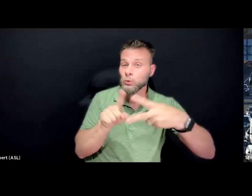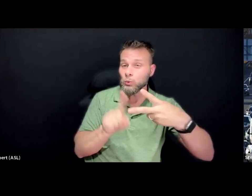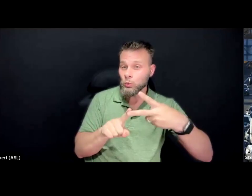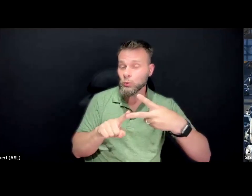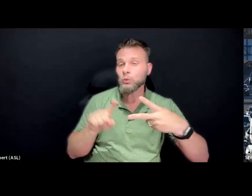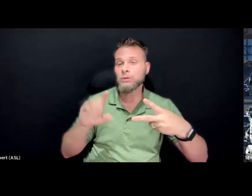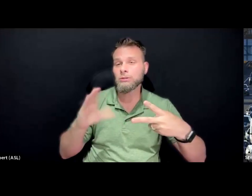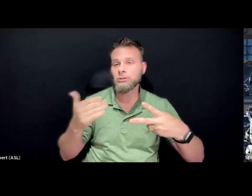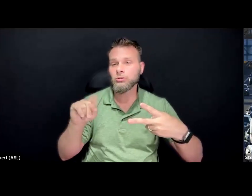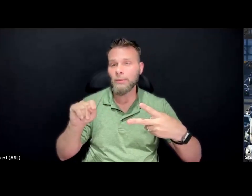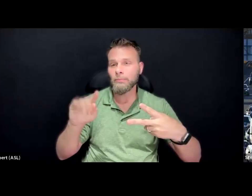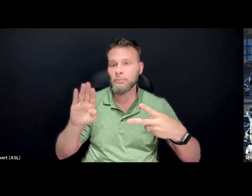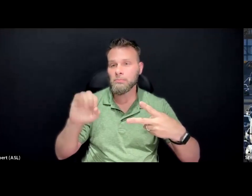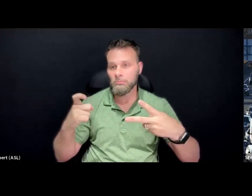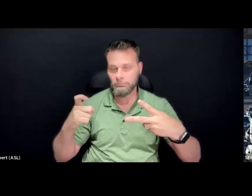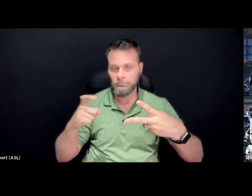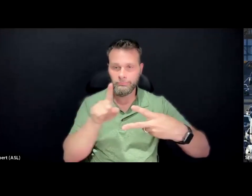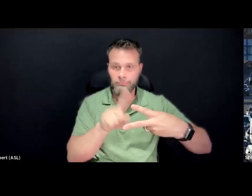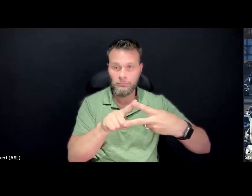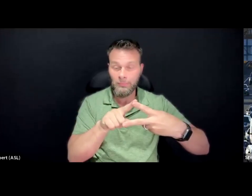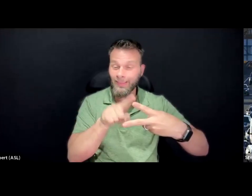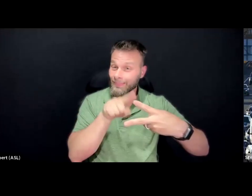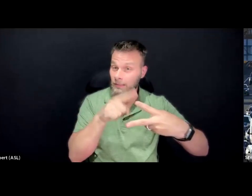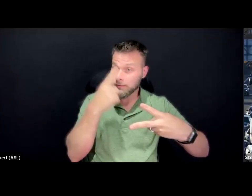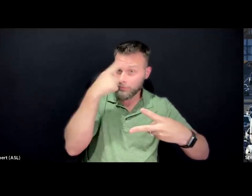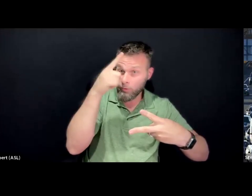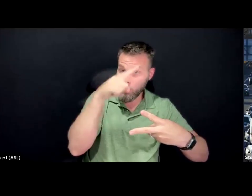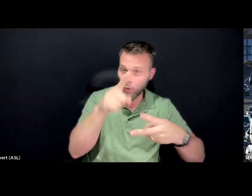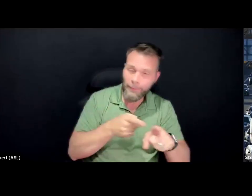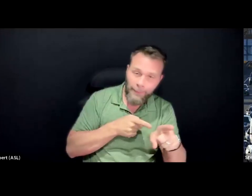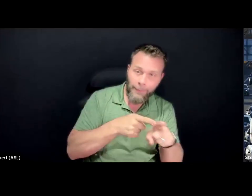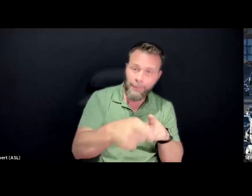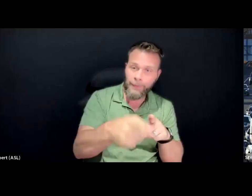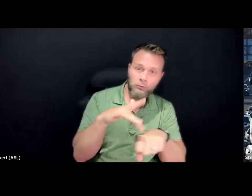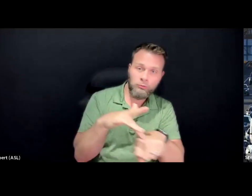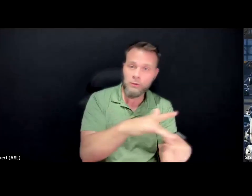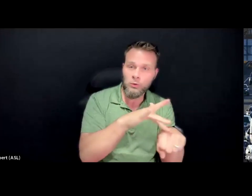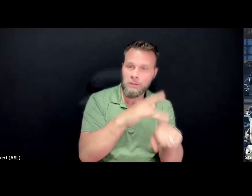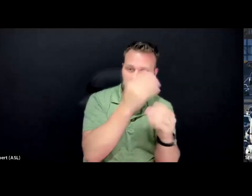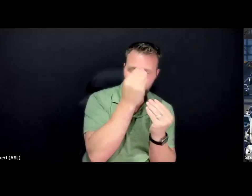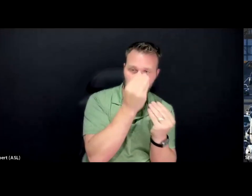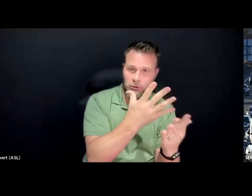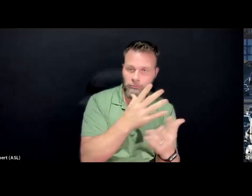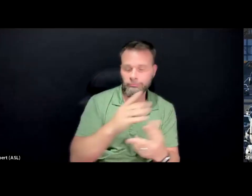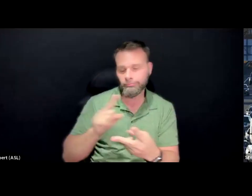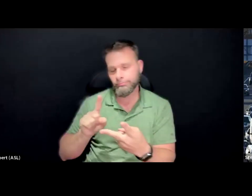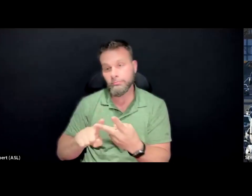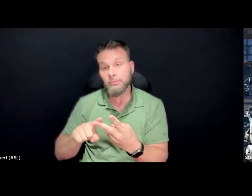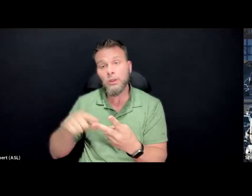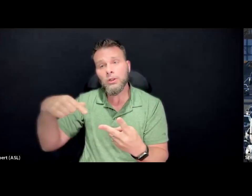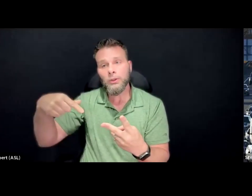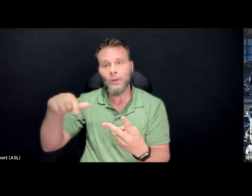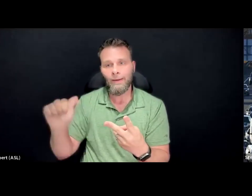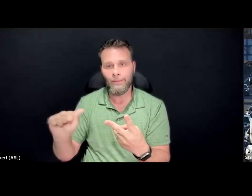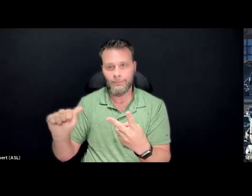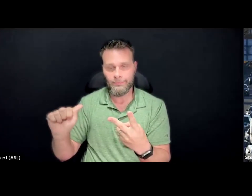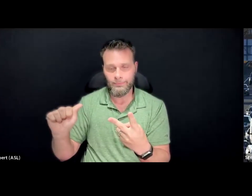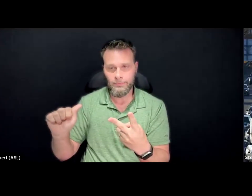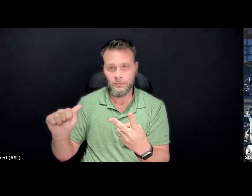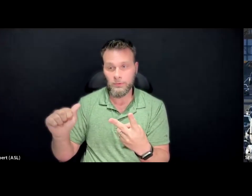post resources and information, and the question and answer chat box for you to type your